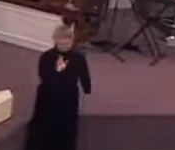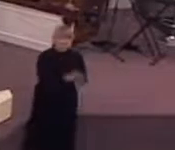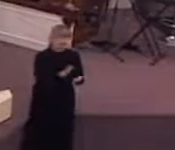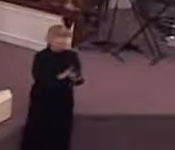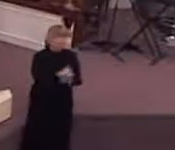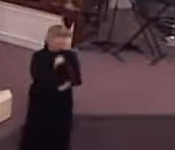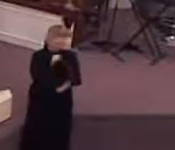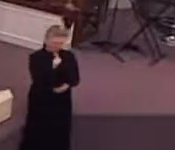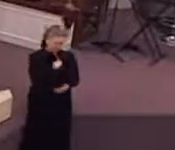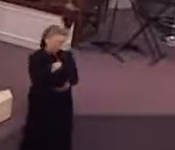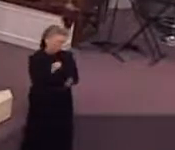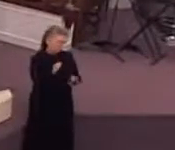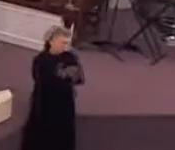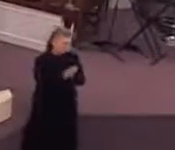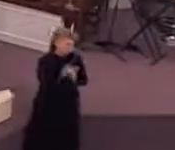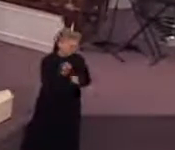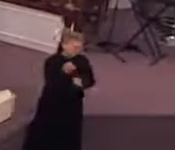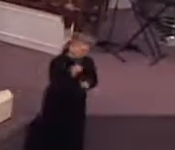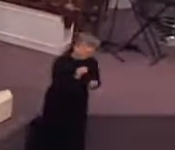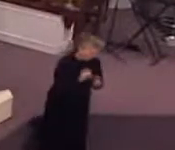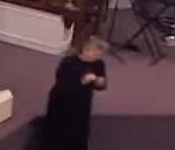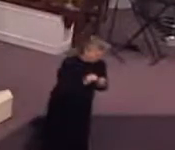I'm not asking for more time.